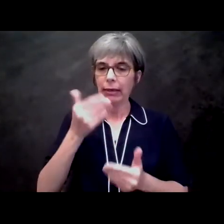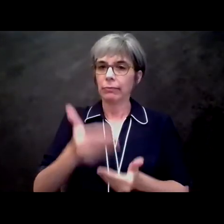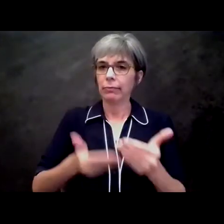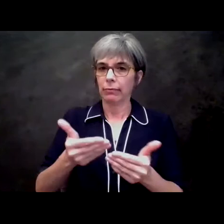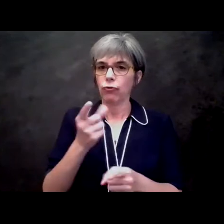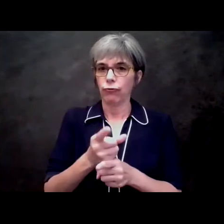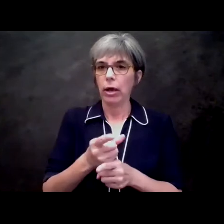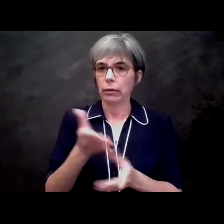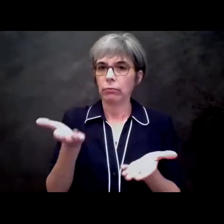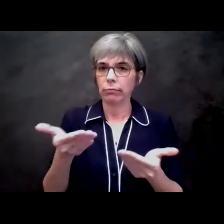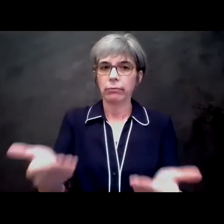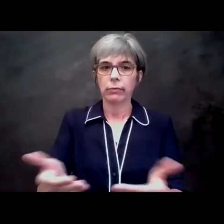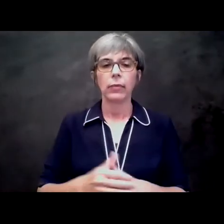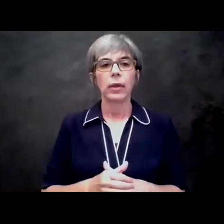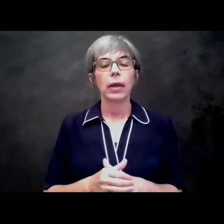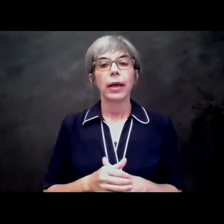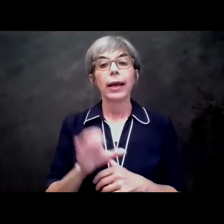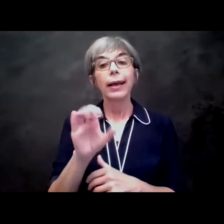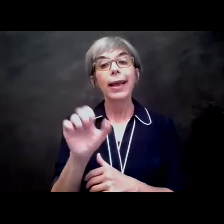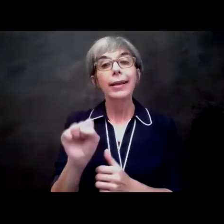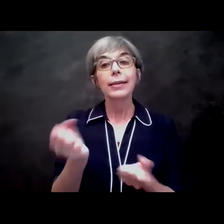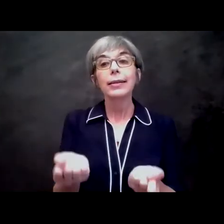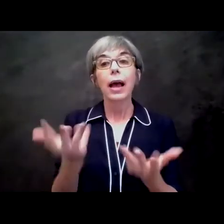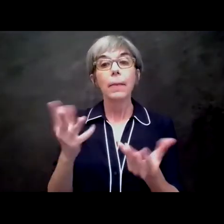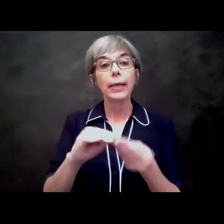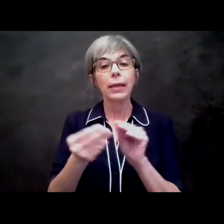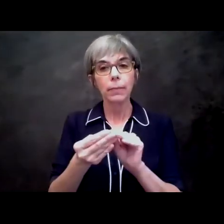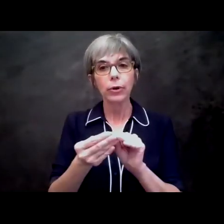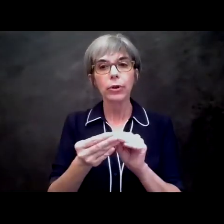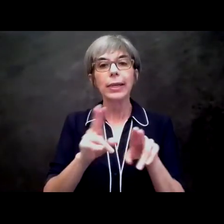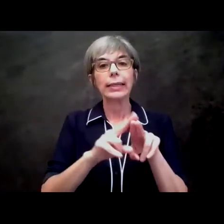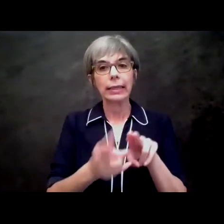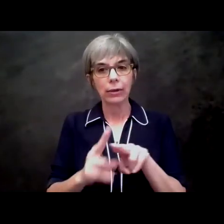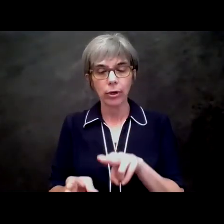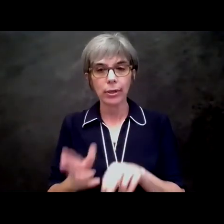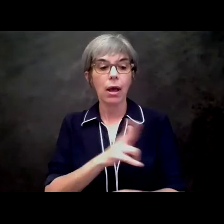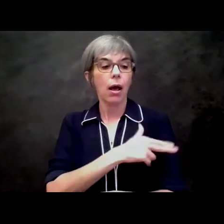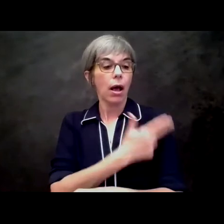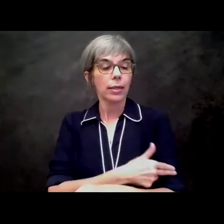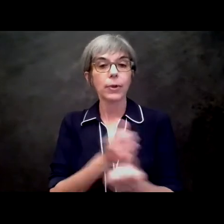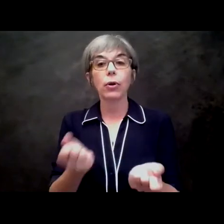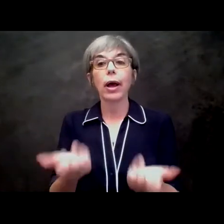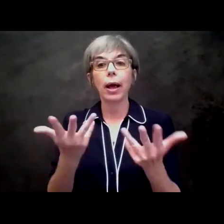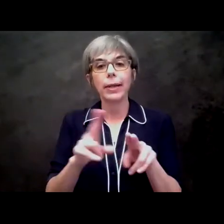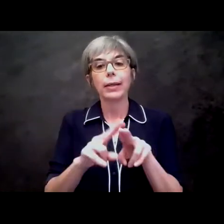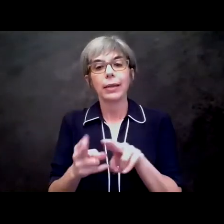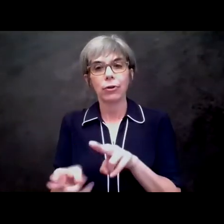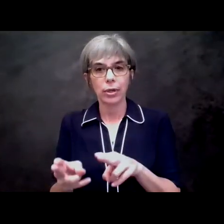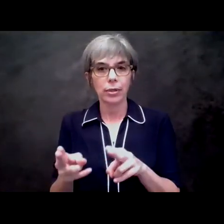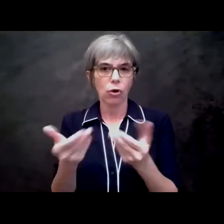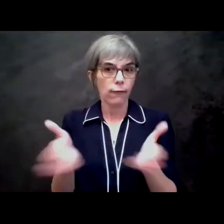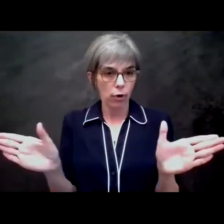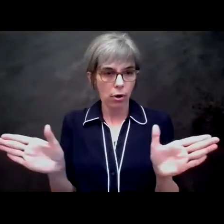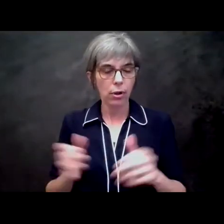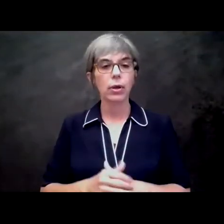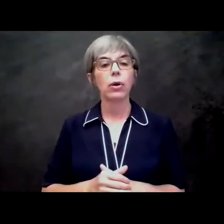numbers of cases decrease and the numbers of people in the hospital decrease overall, and